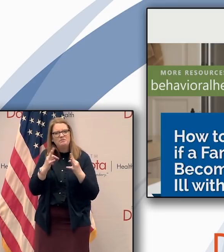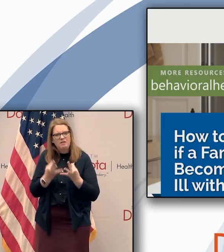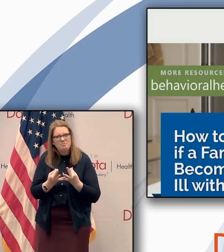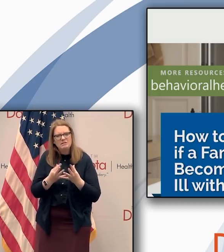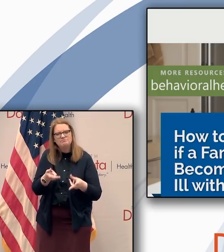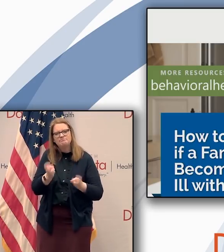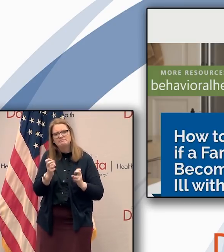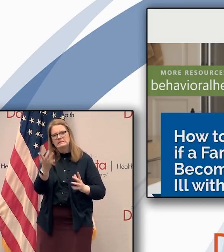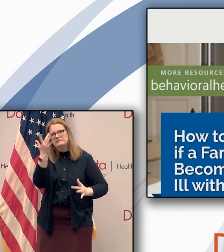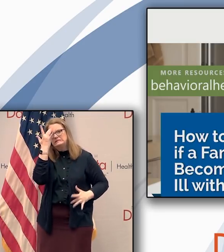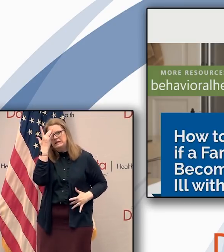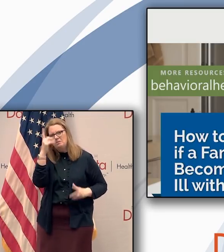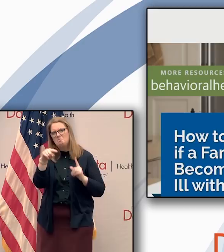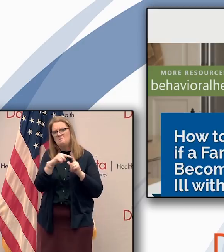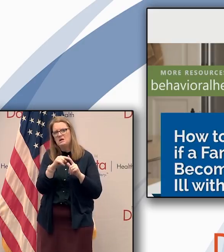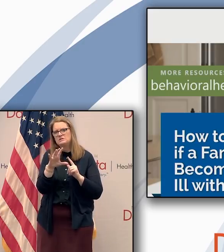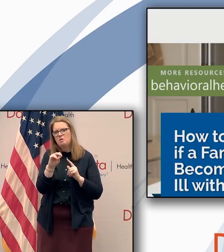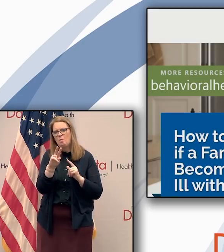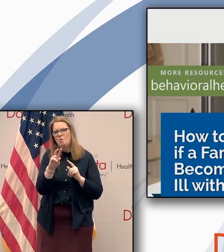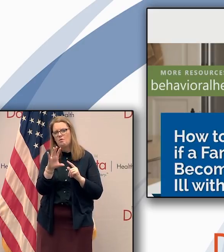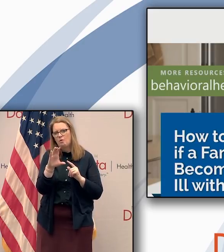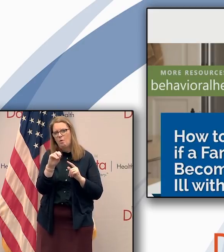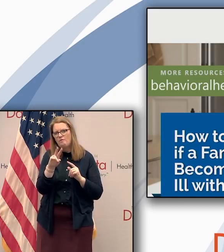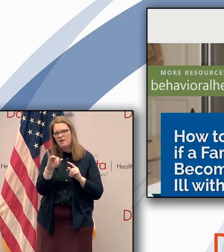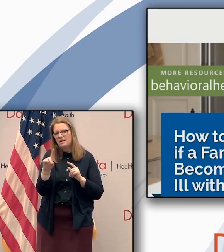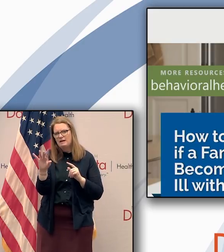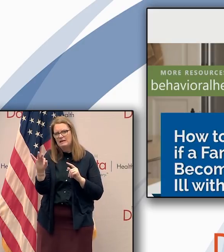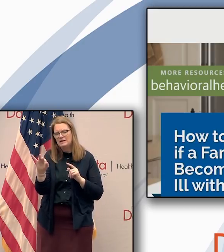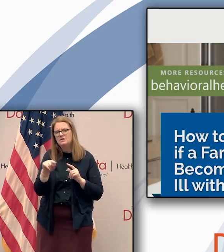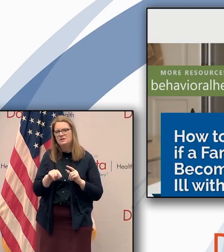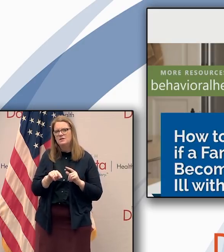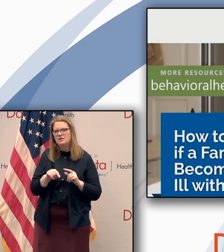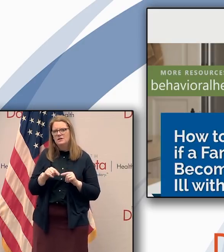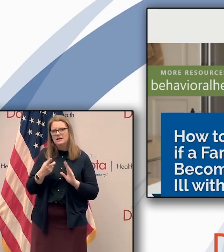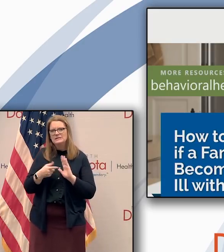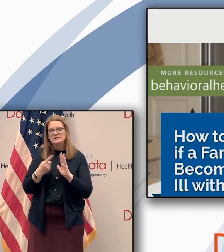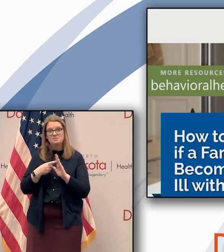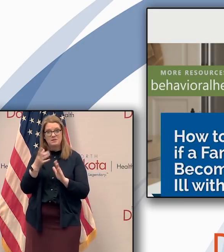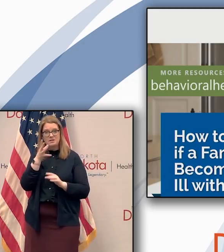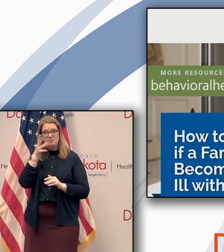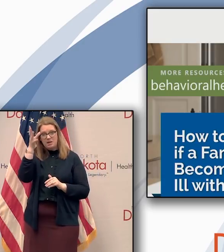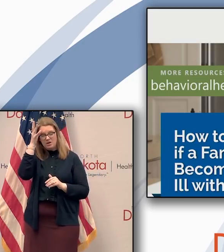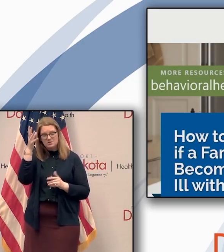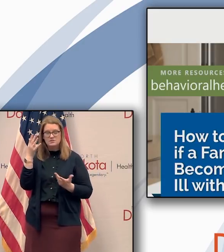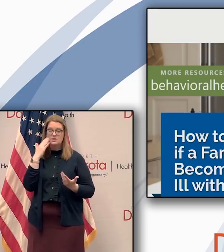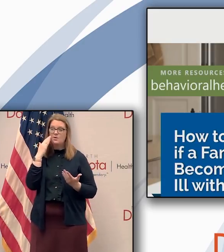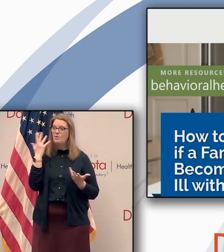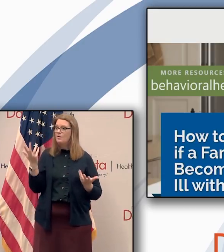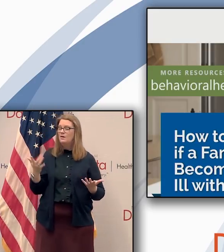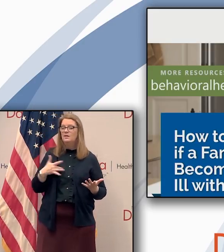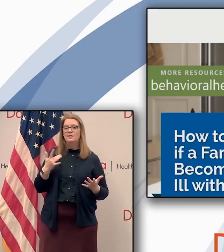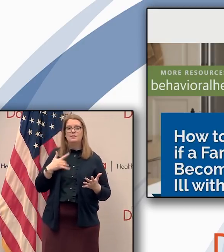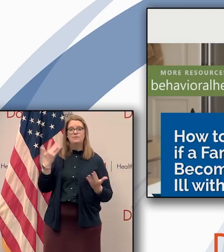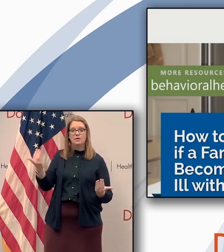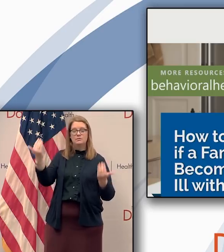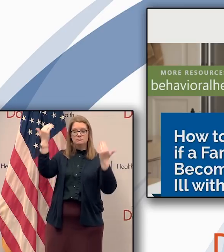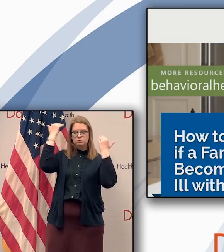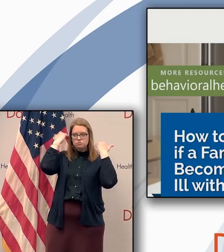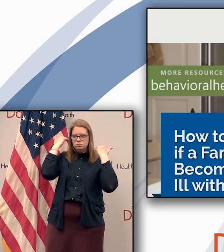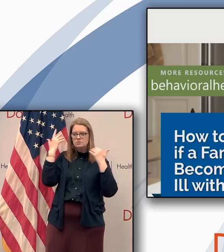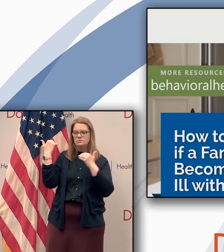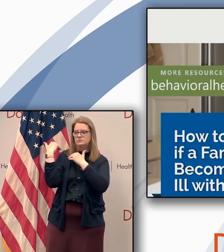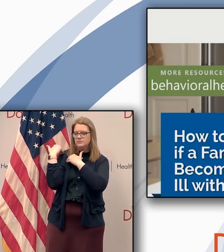COVID-19. And of course, if as parents, sometimes that job itself gets overwhelming with all the other hats that you've got to